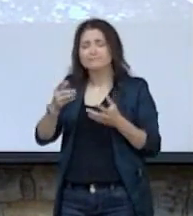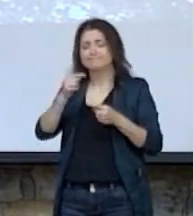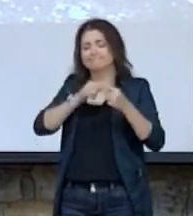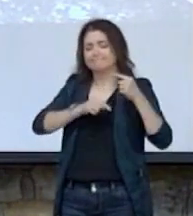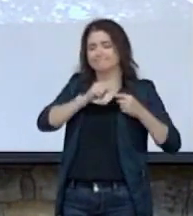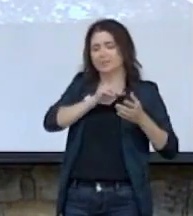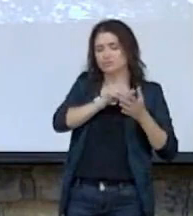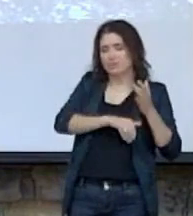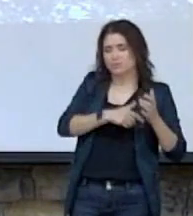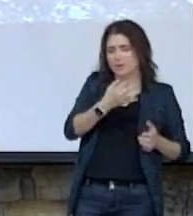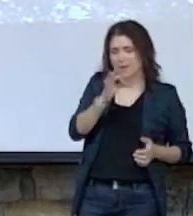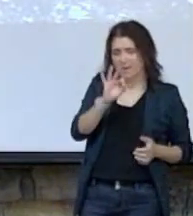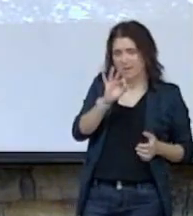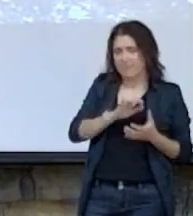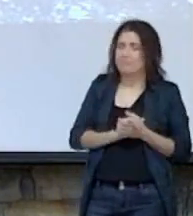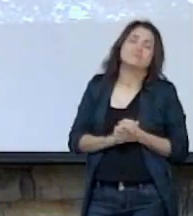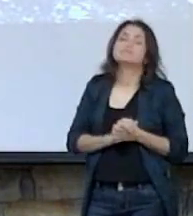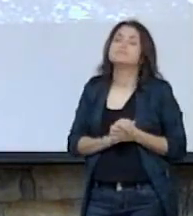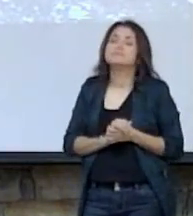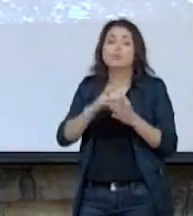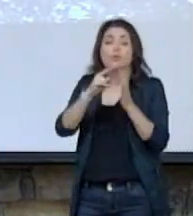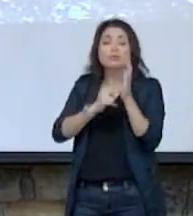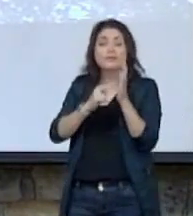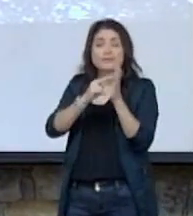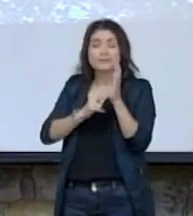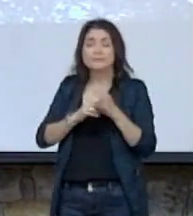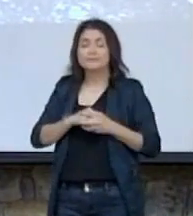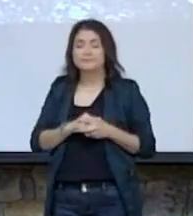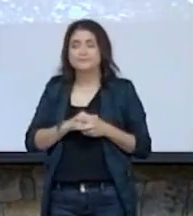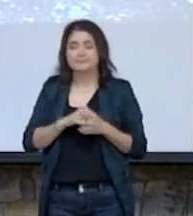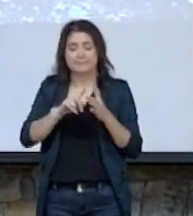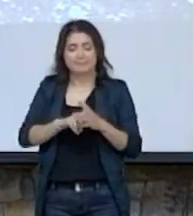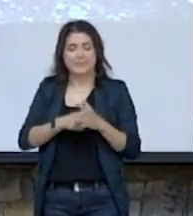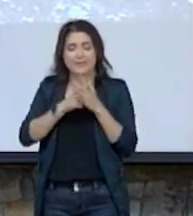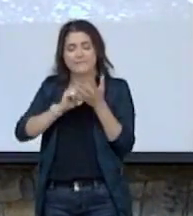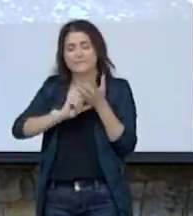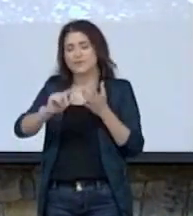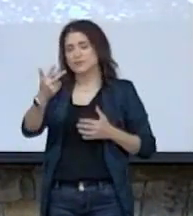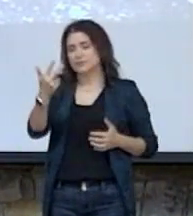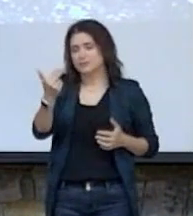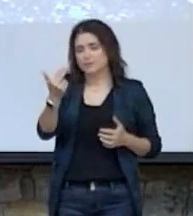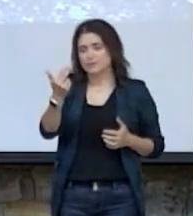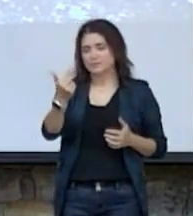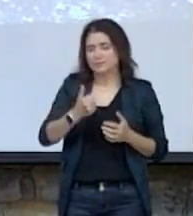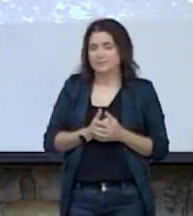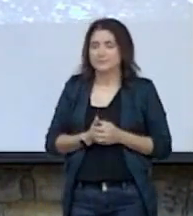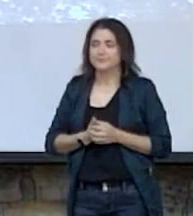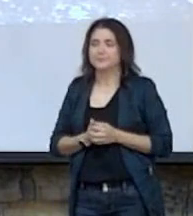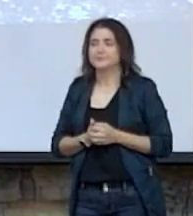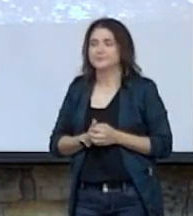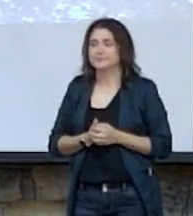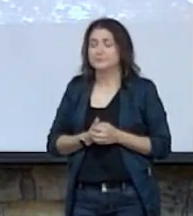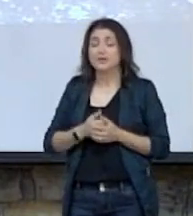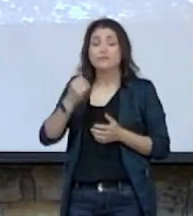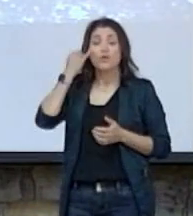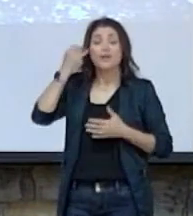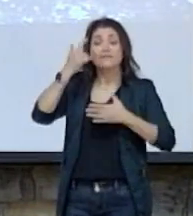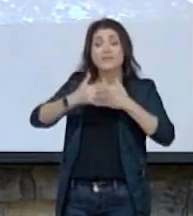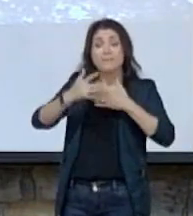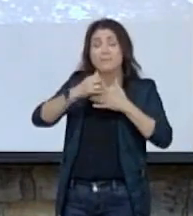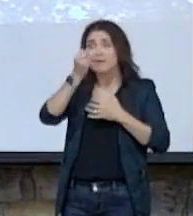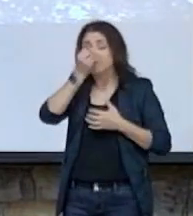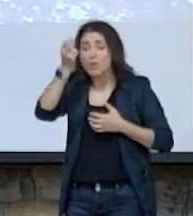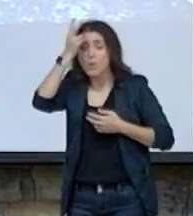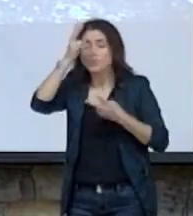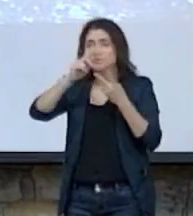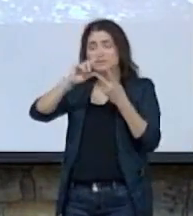9. And let's read, beginning in verse 13. For if the blood of goats and